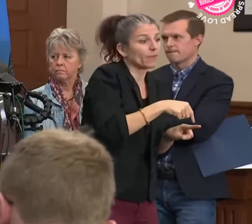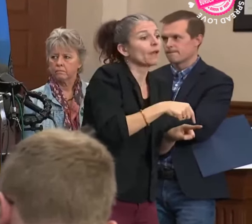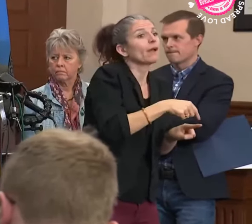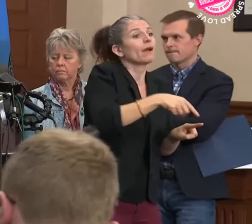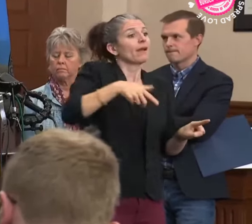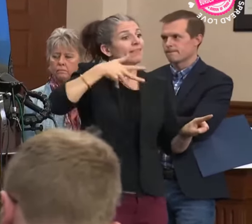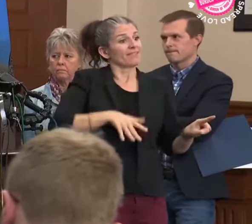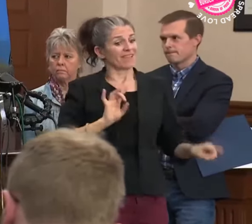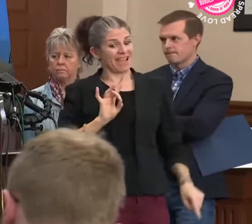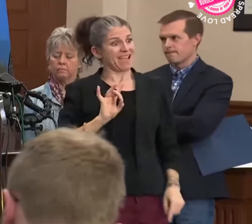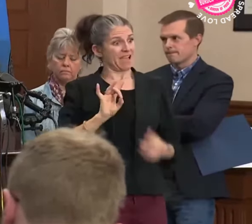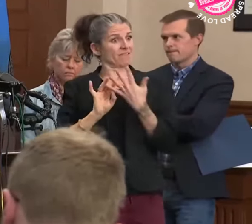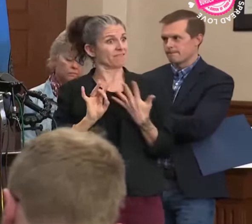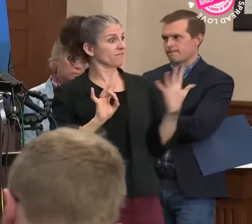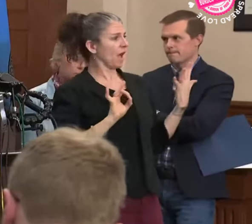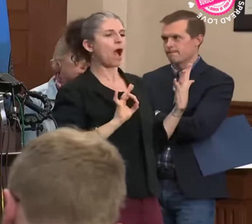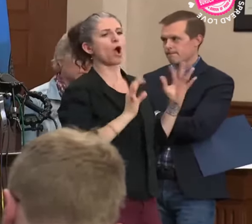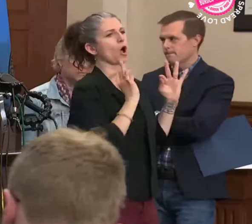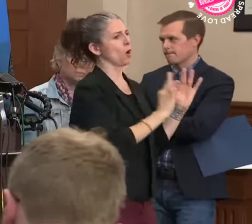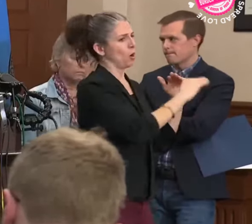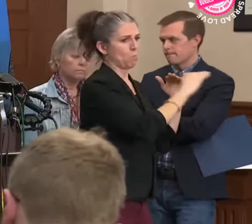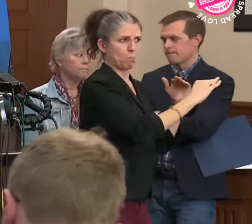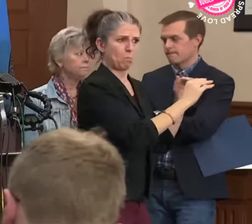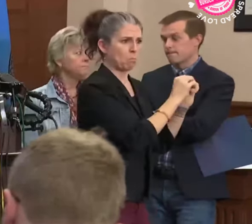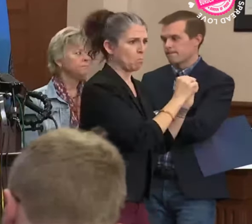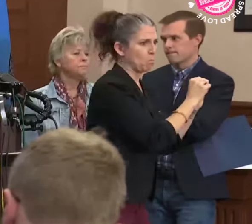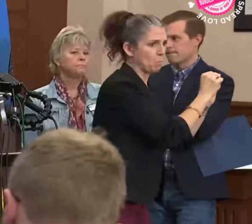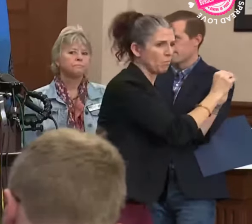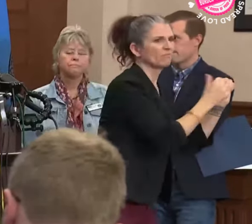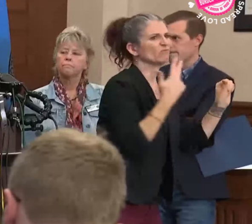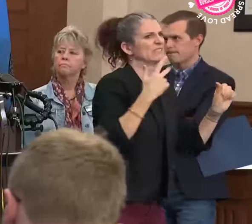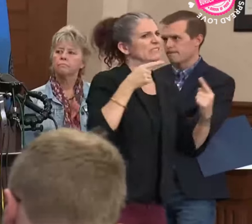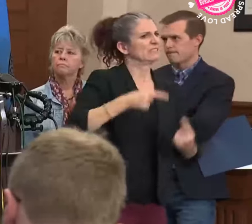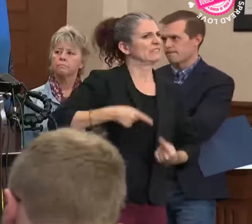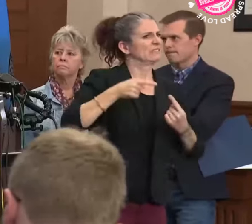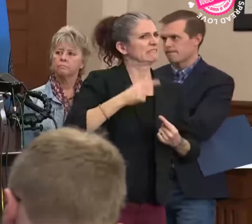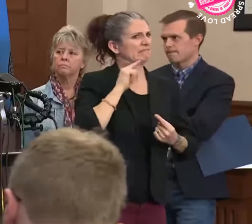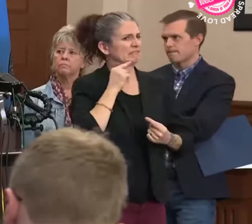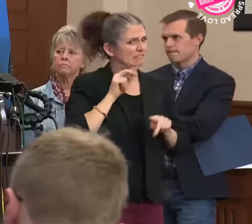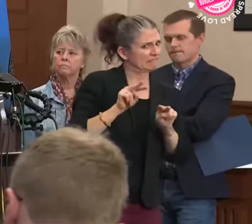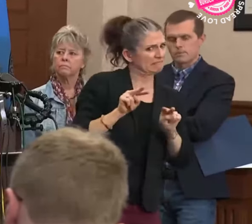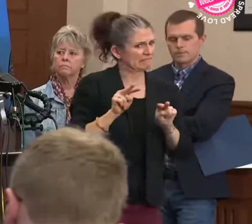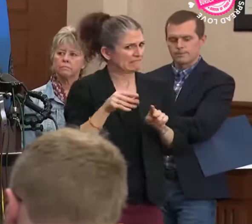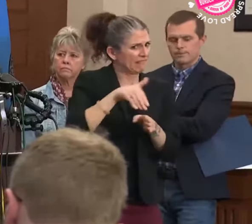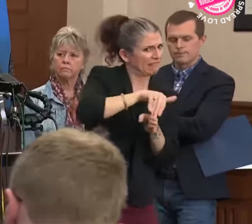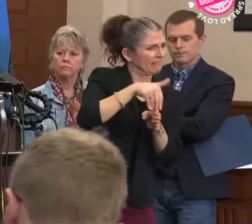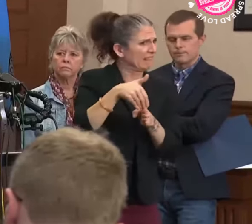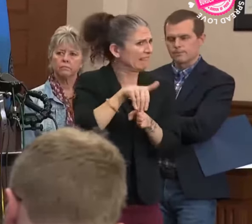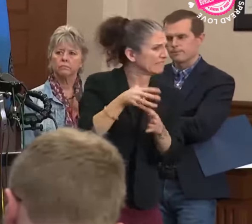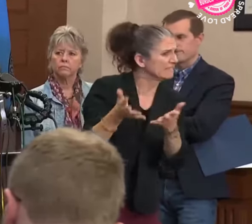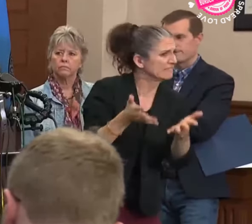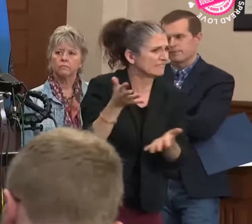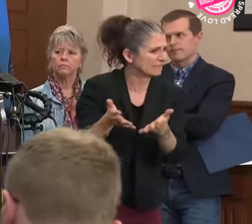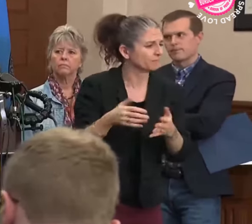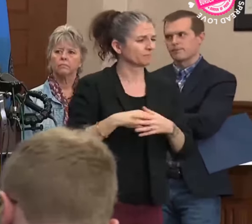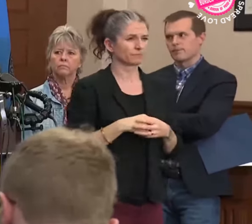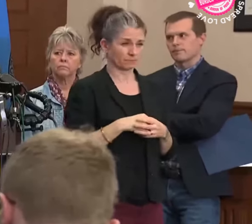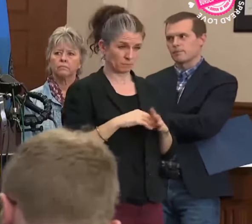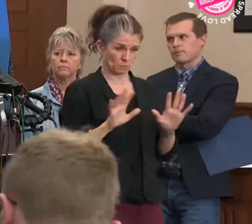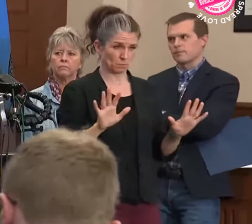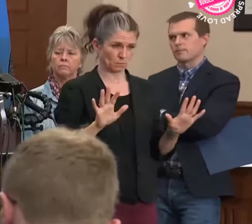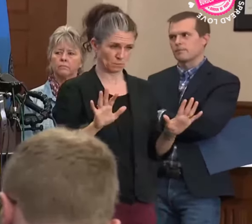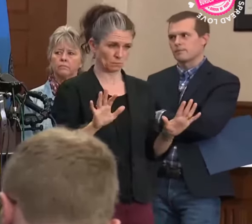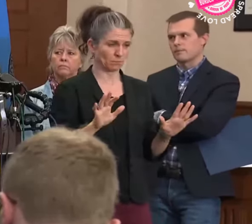patients who are in stable condition, three who are in critical condition in our critical care unit. Just to give you a sense of the scope of what we dealt with within a relatively short period of